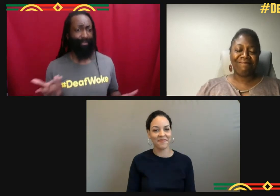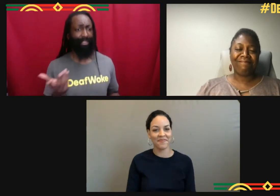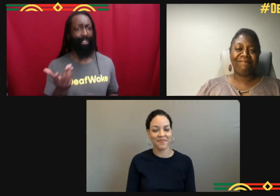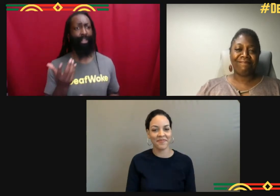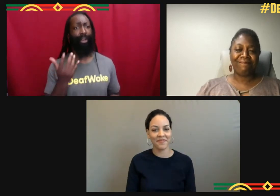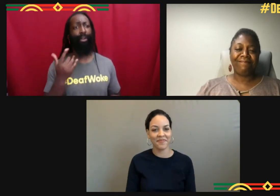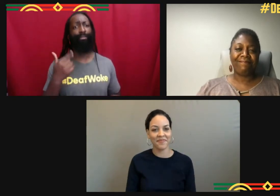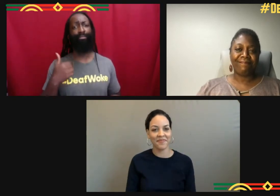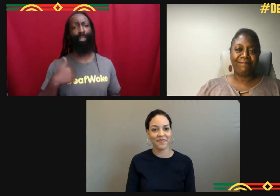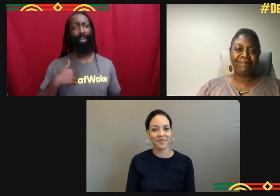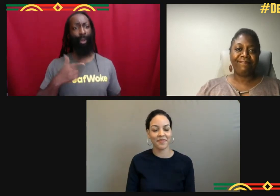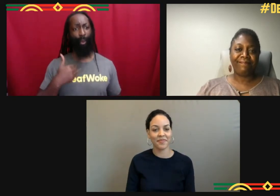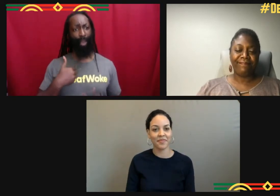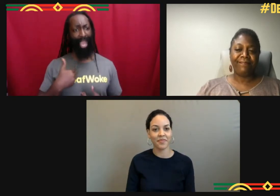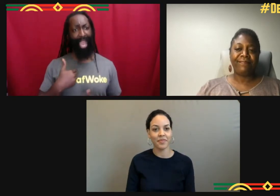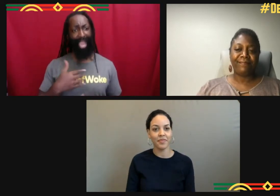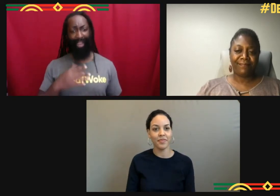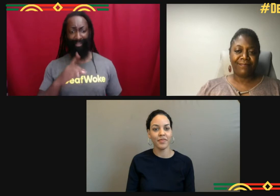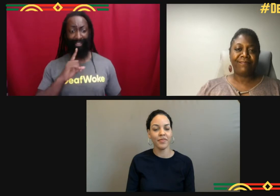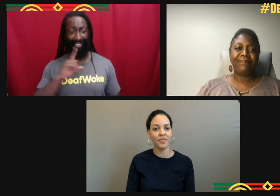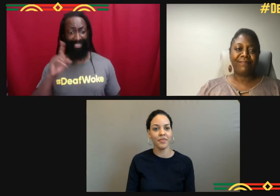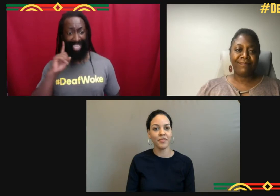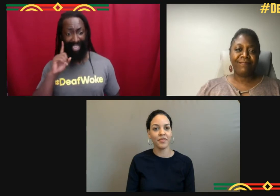You know, people need to wake up.